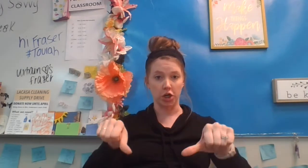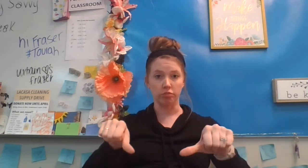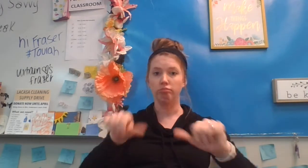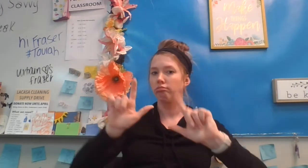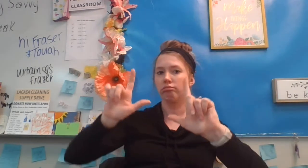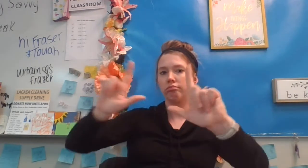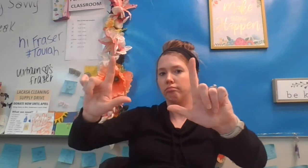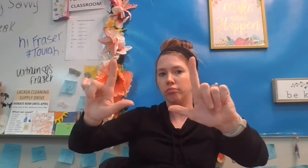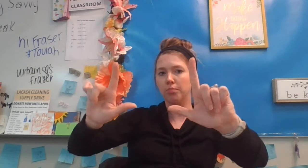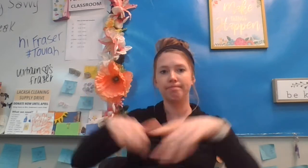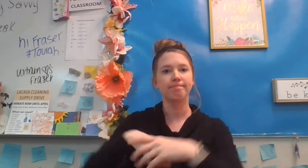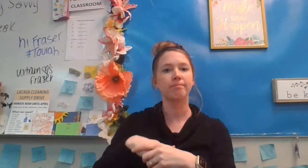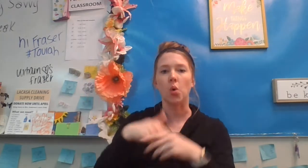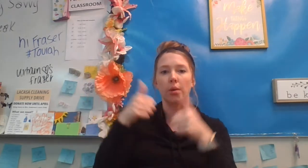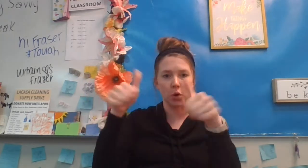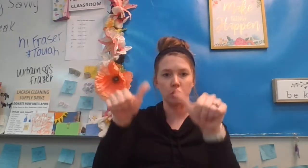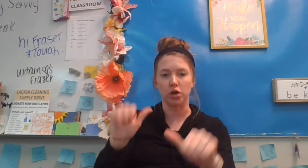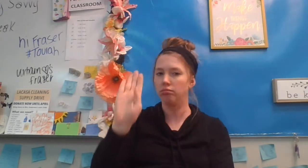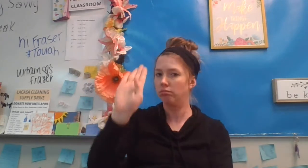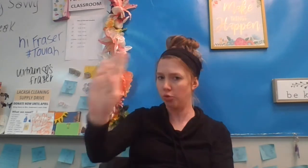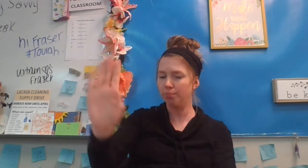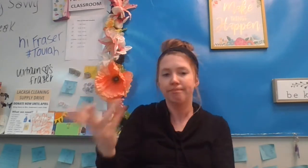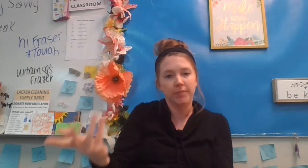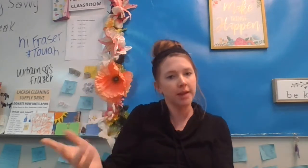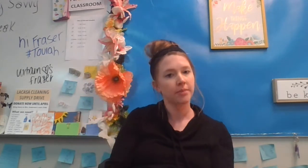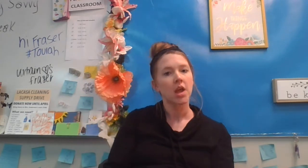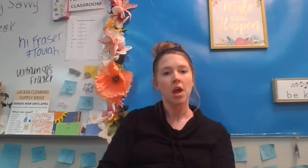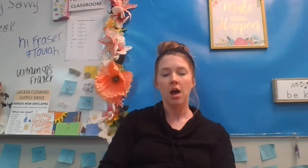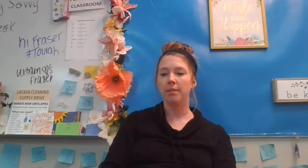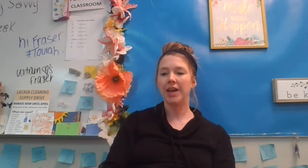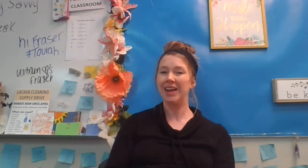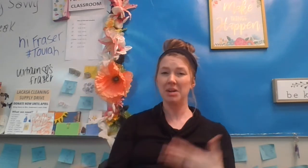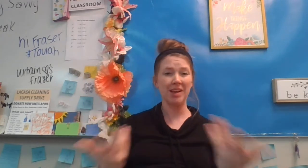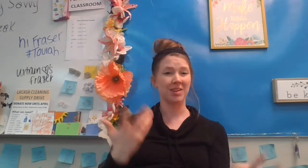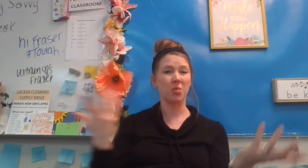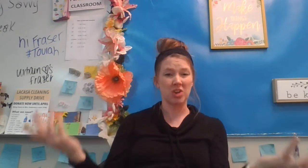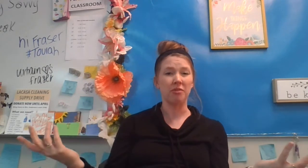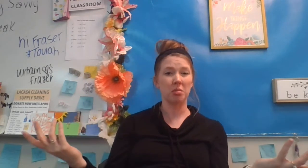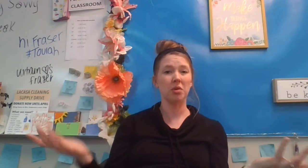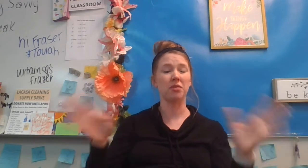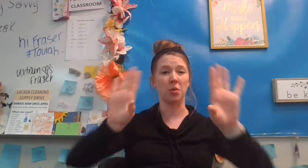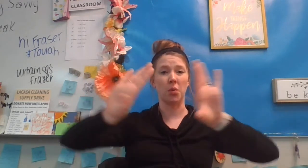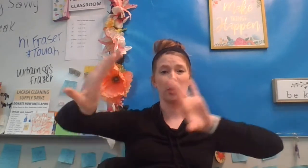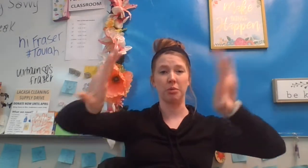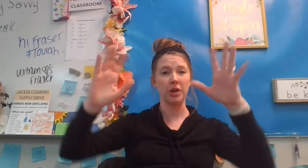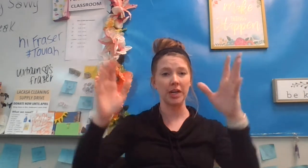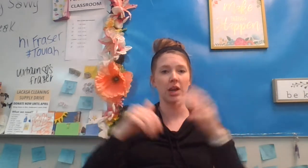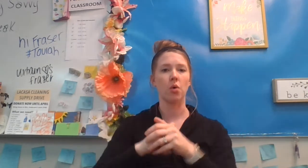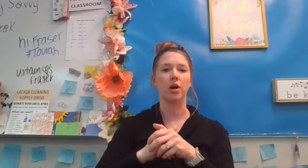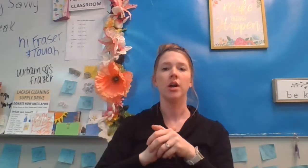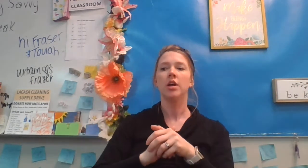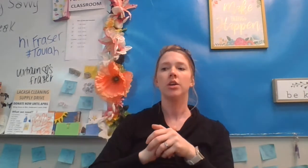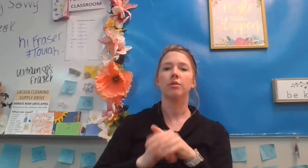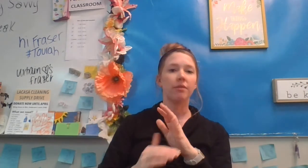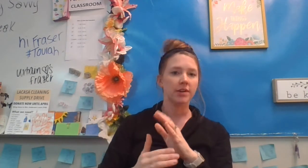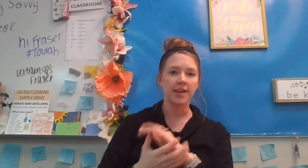poster, boop, or poster, boop, okay? It kind of depends on what's comfortable for where you're putting it or your reference hands